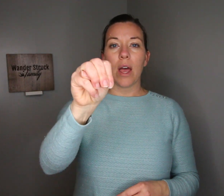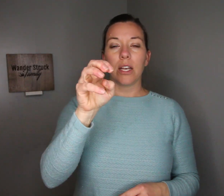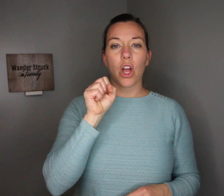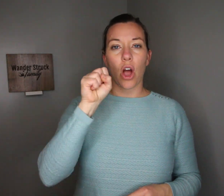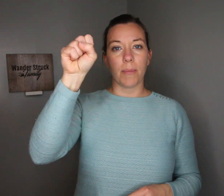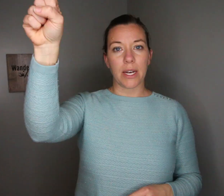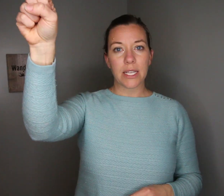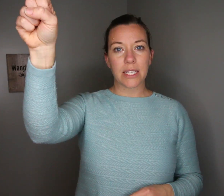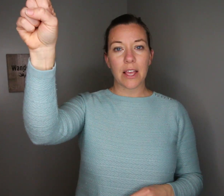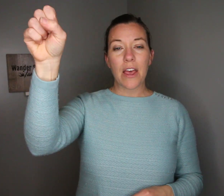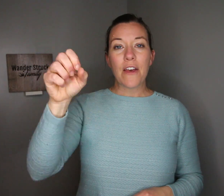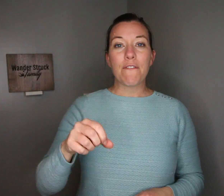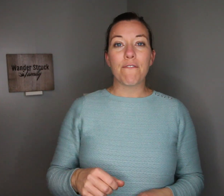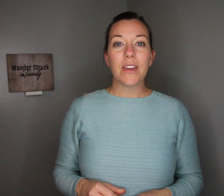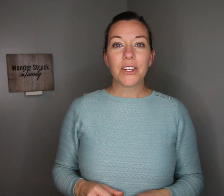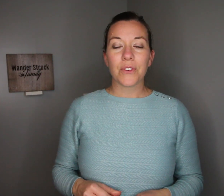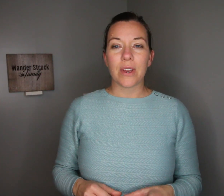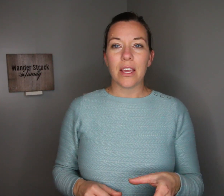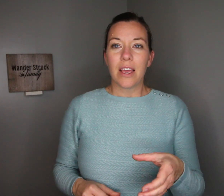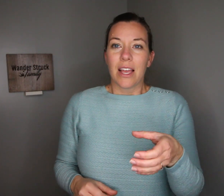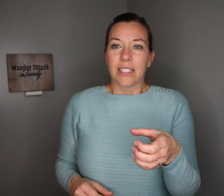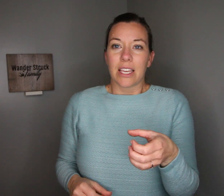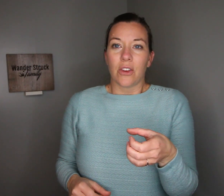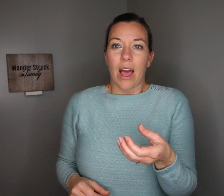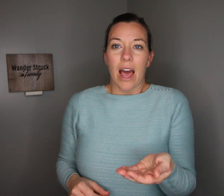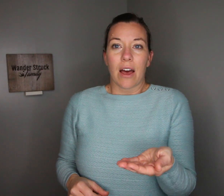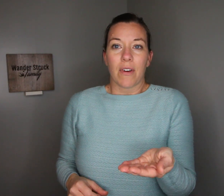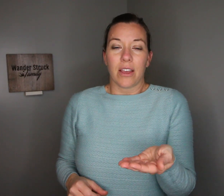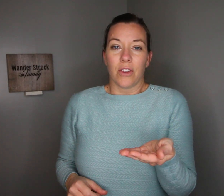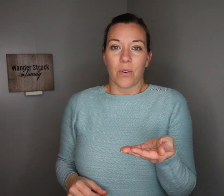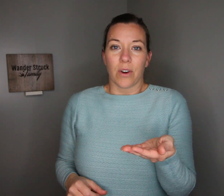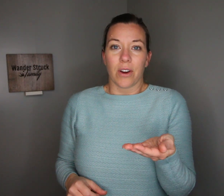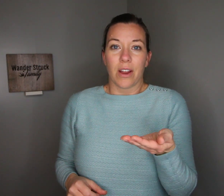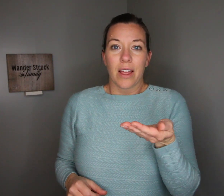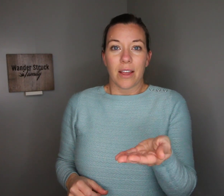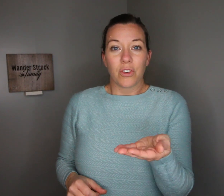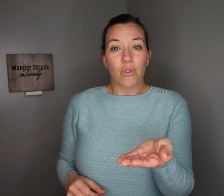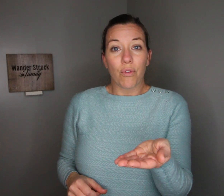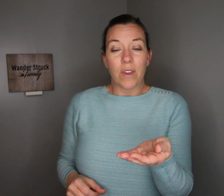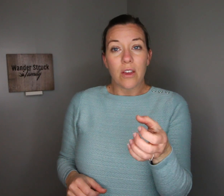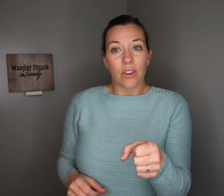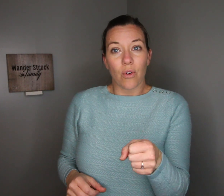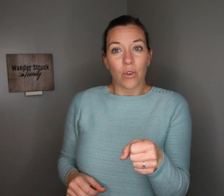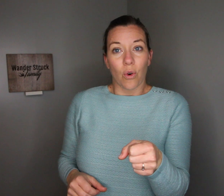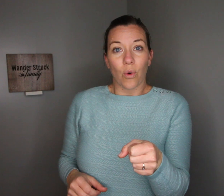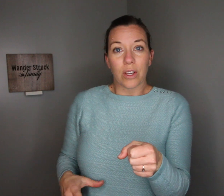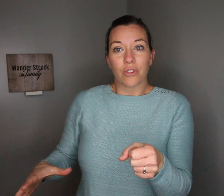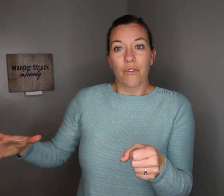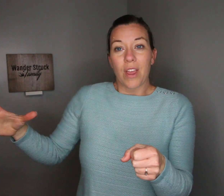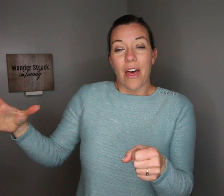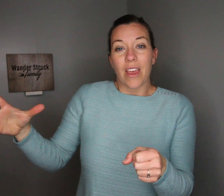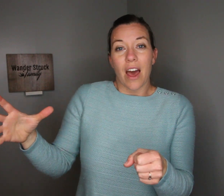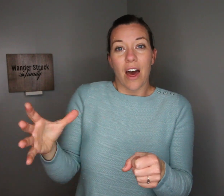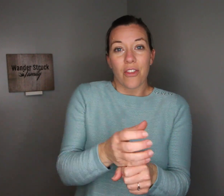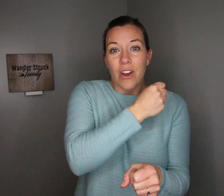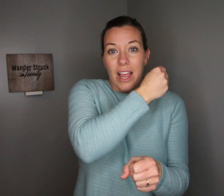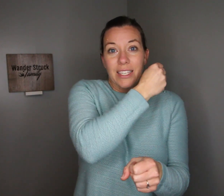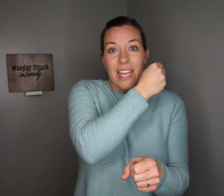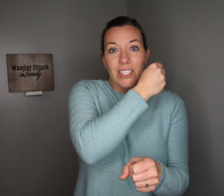and communist. Victory, it's like you have your trophy, or you're holding a trophy and the other hand takes the